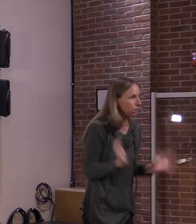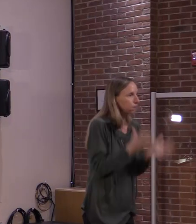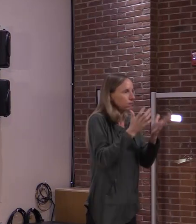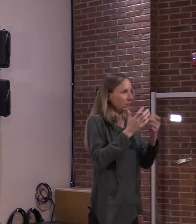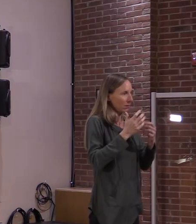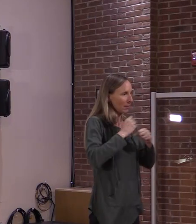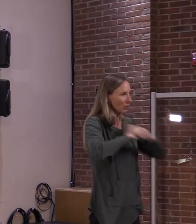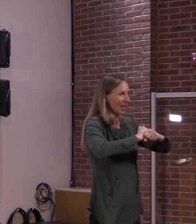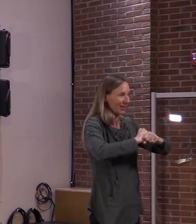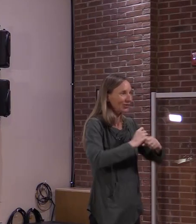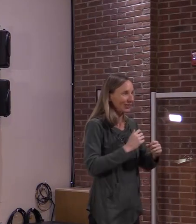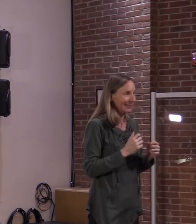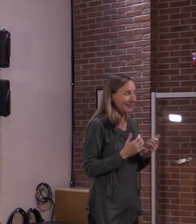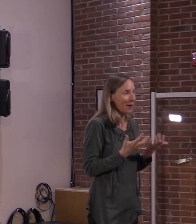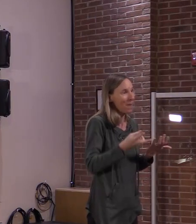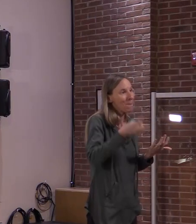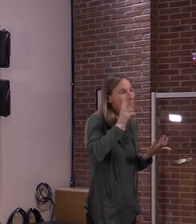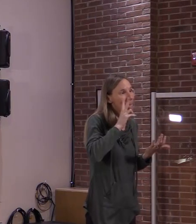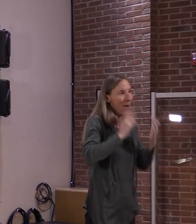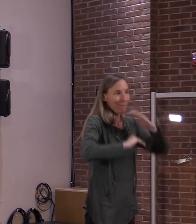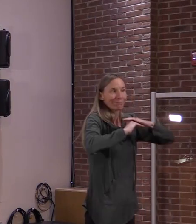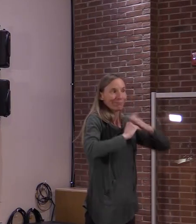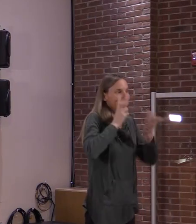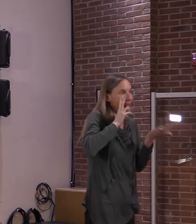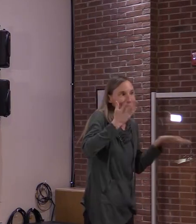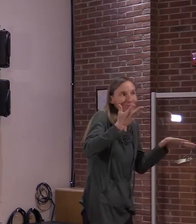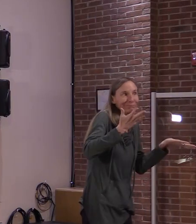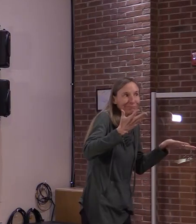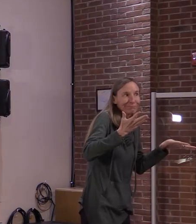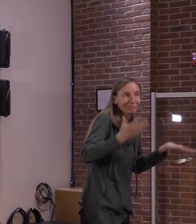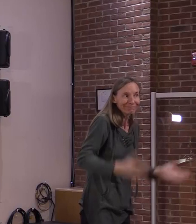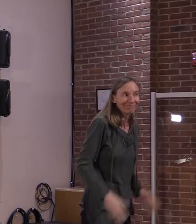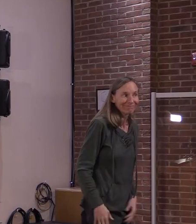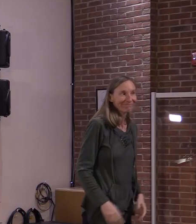regard to that. All right, great. Thank you very much.